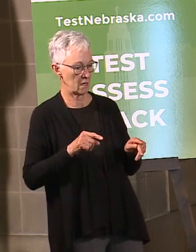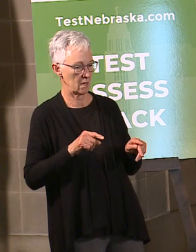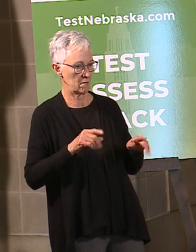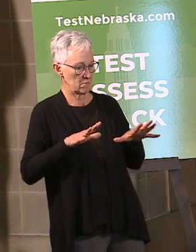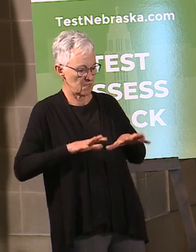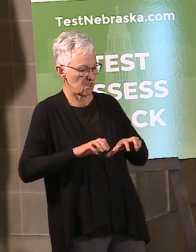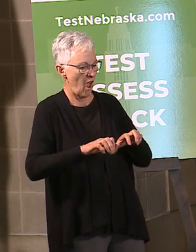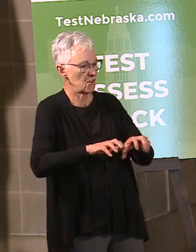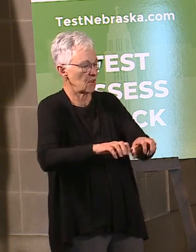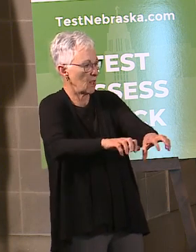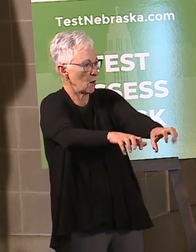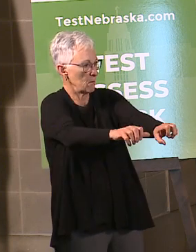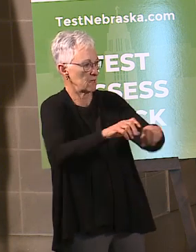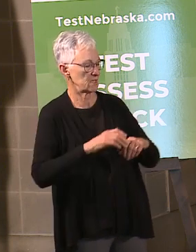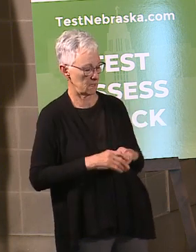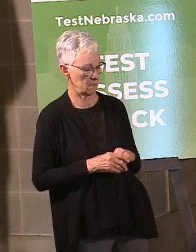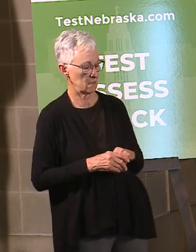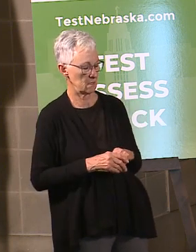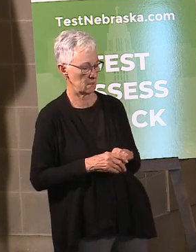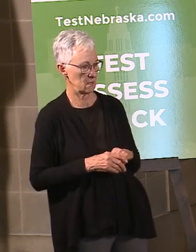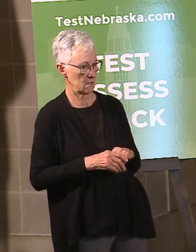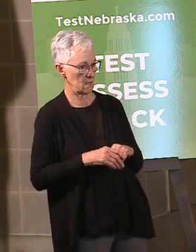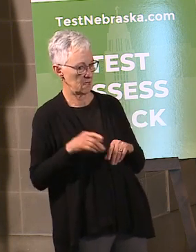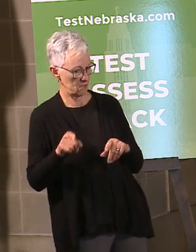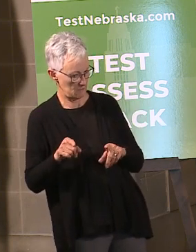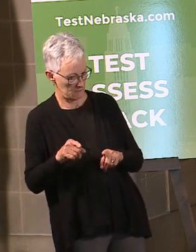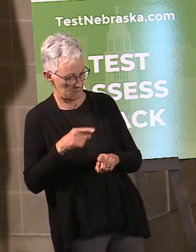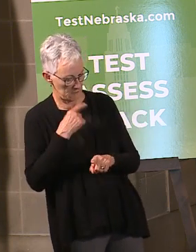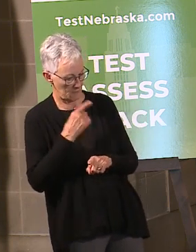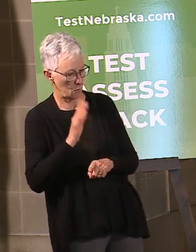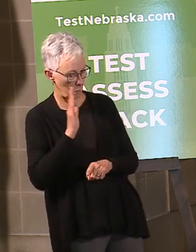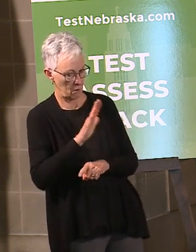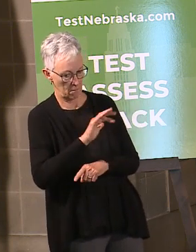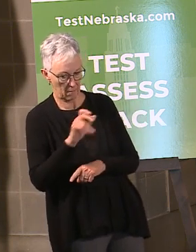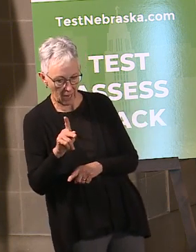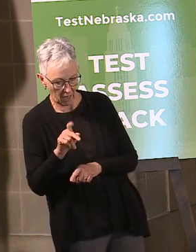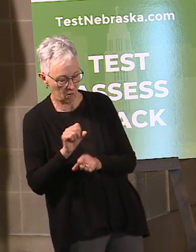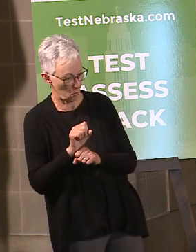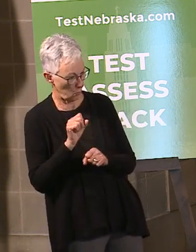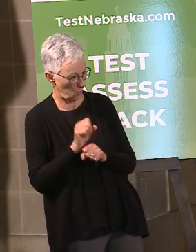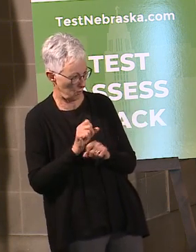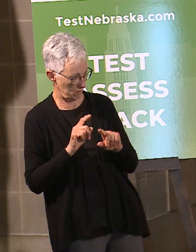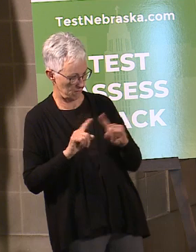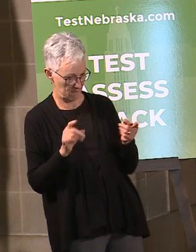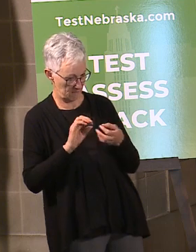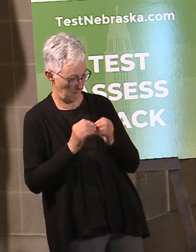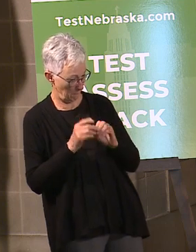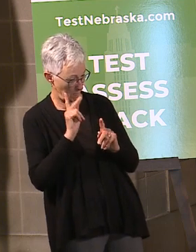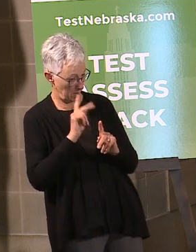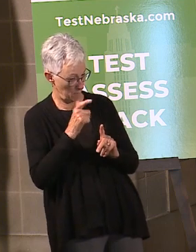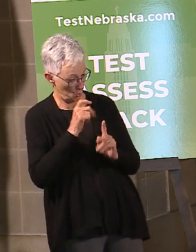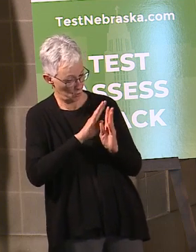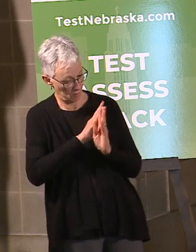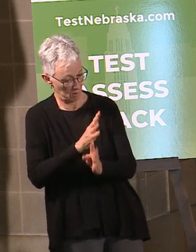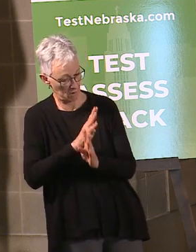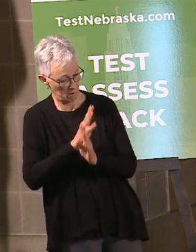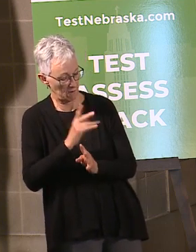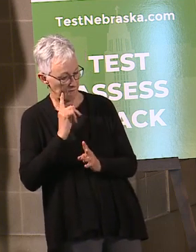The short answer is yes. The question is, okay, it's a self-employed licensed